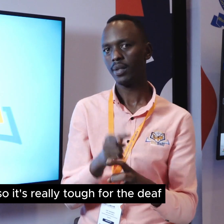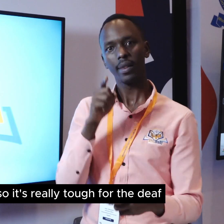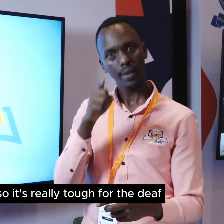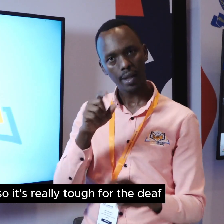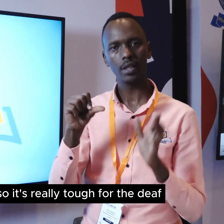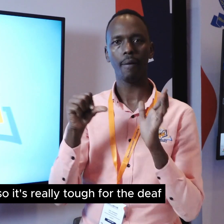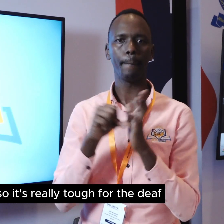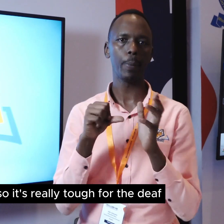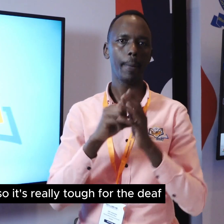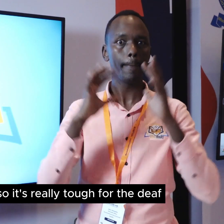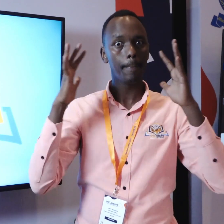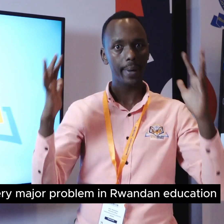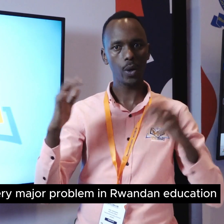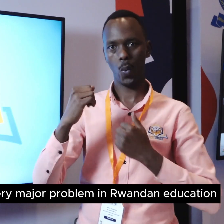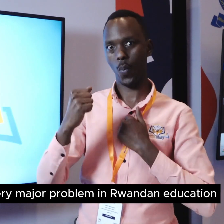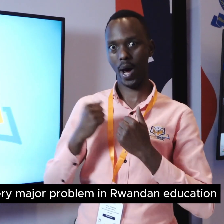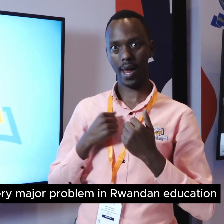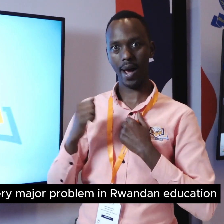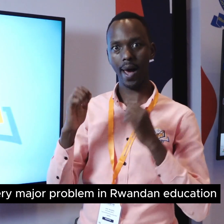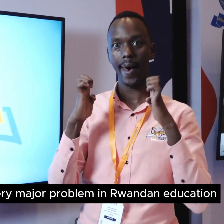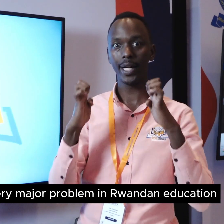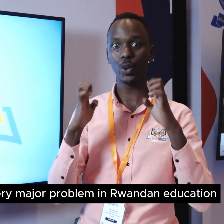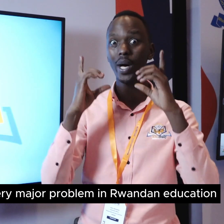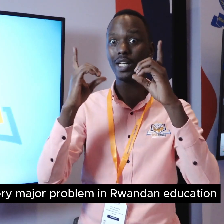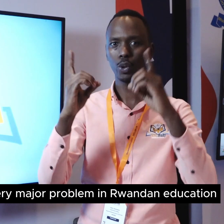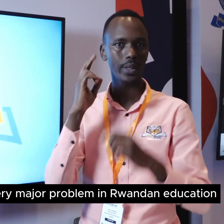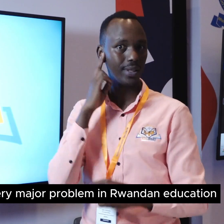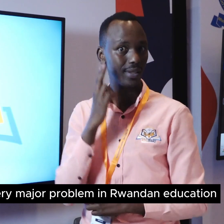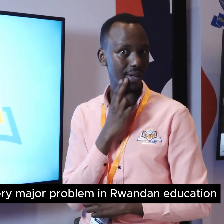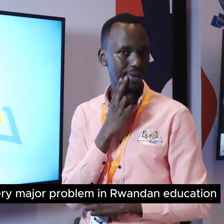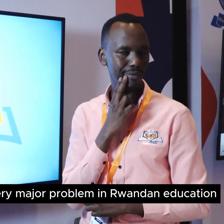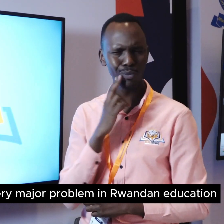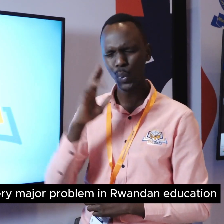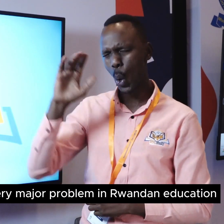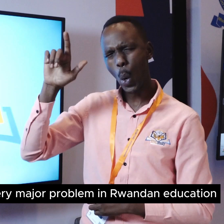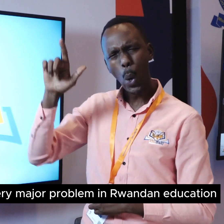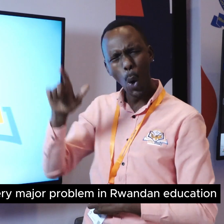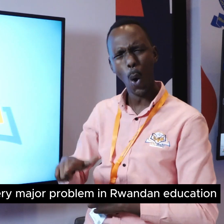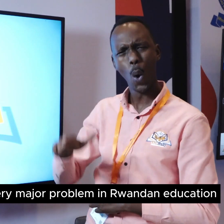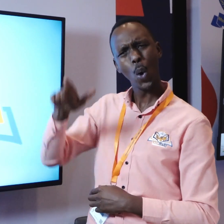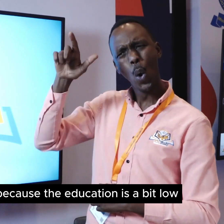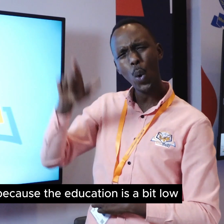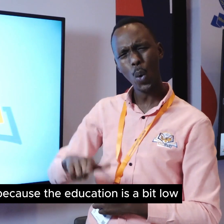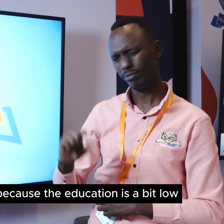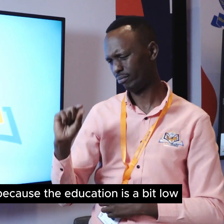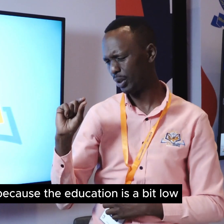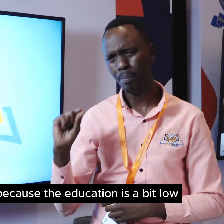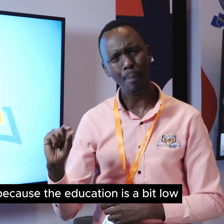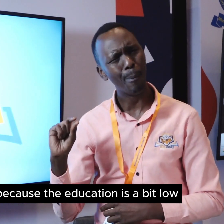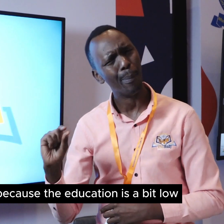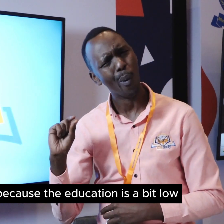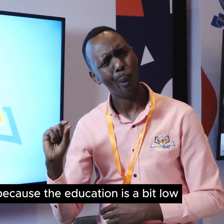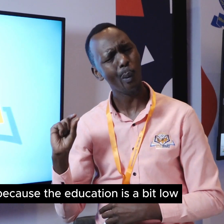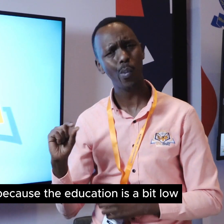tough for the deaf. So it is a very major problem in Rwandan education. So because the education is a bit